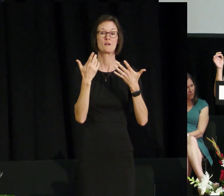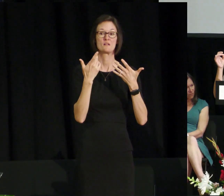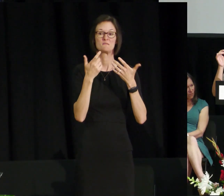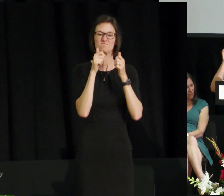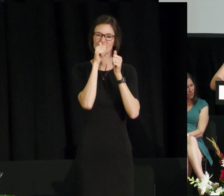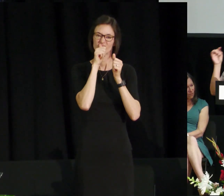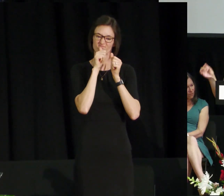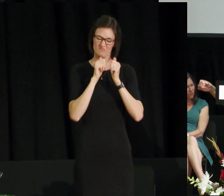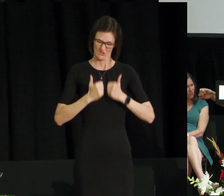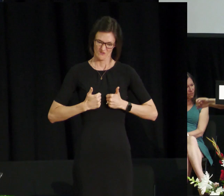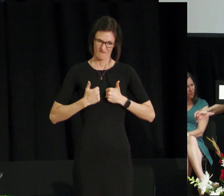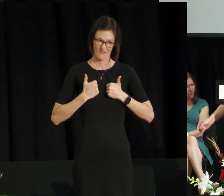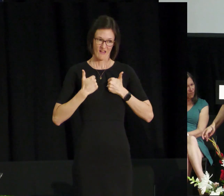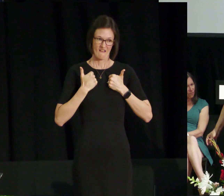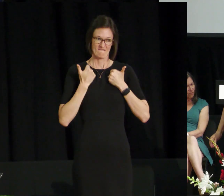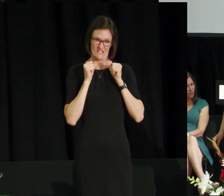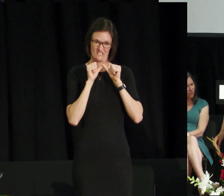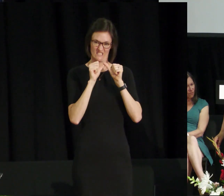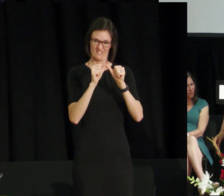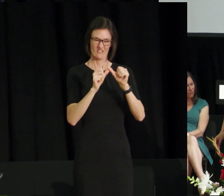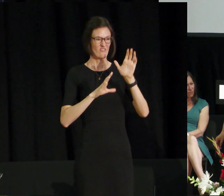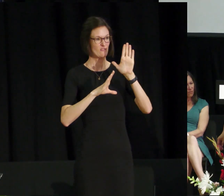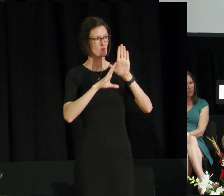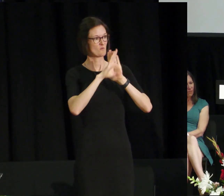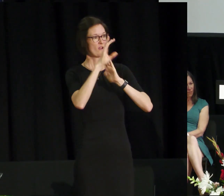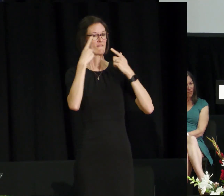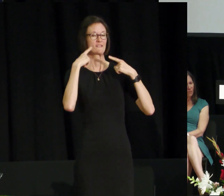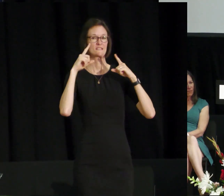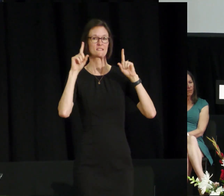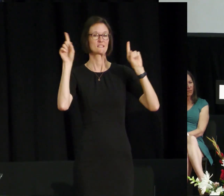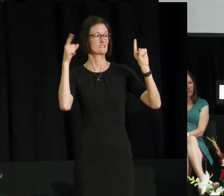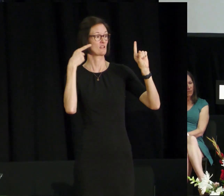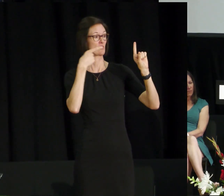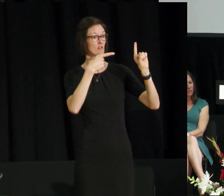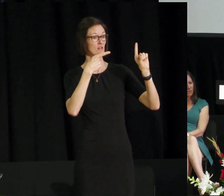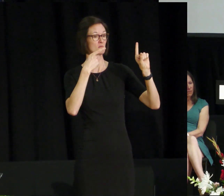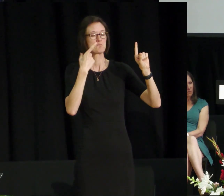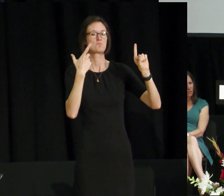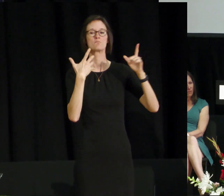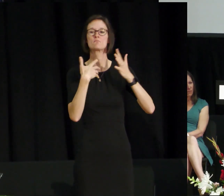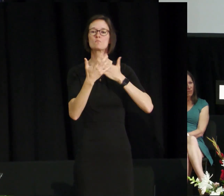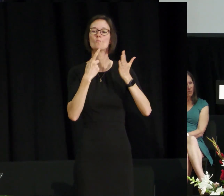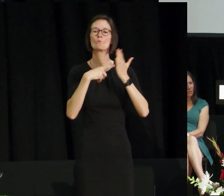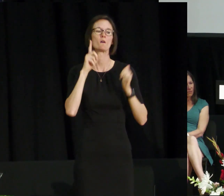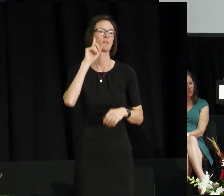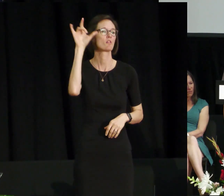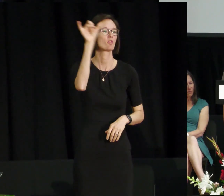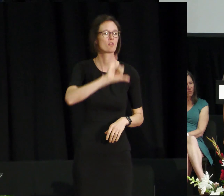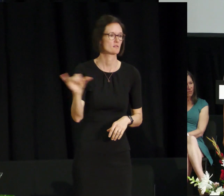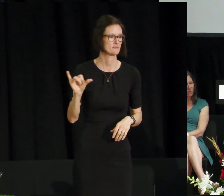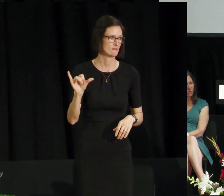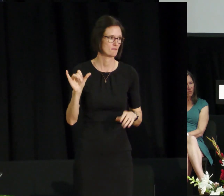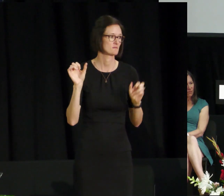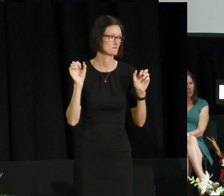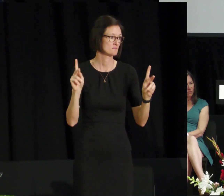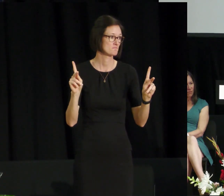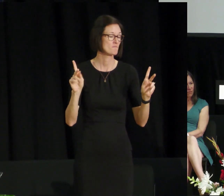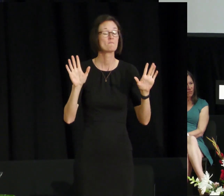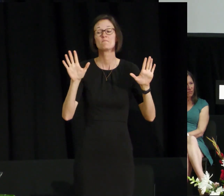succeeding However that looks for you It's such an honor and a privilege to be here today